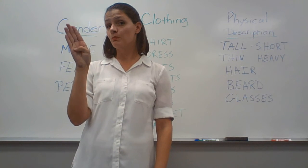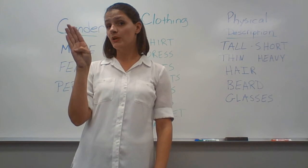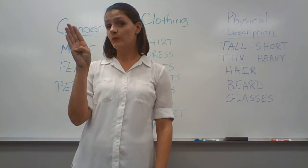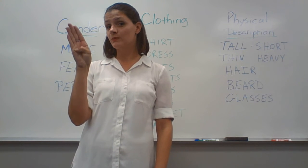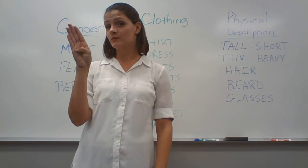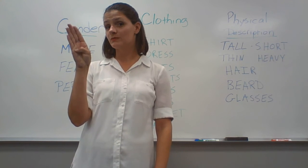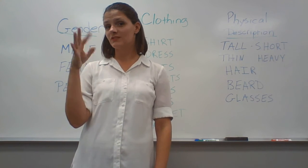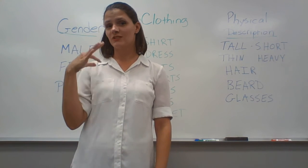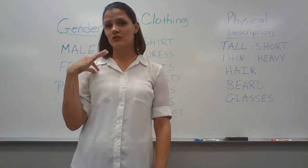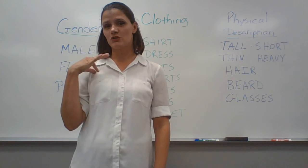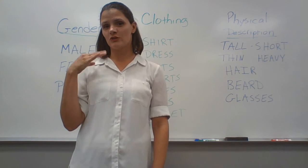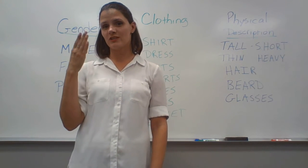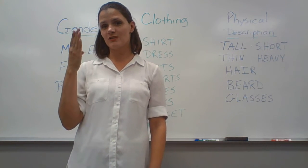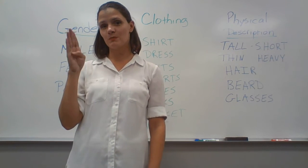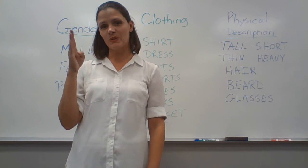Blue. Shirt is blue.